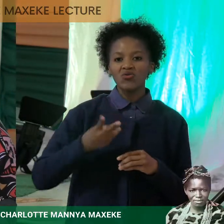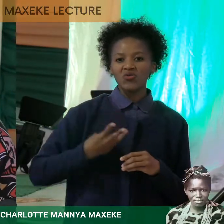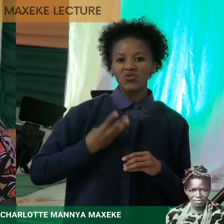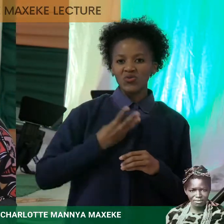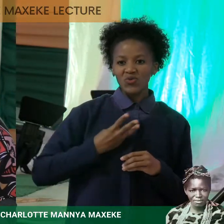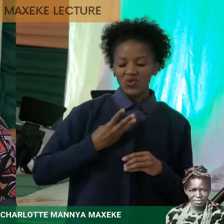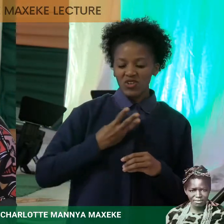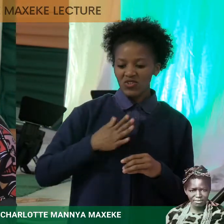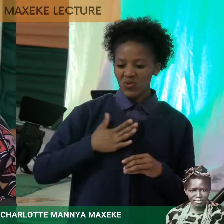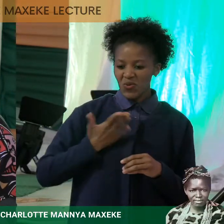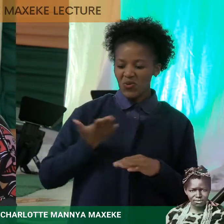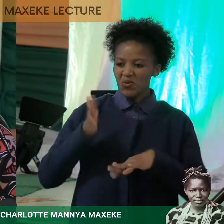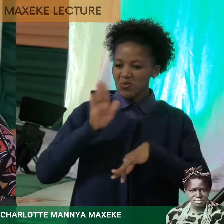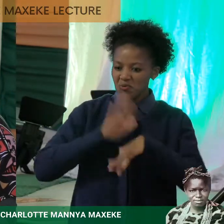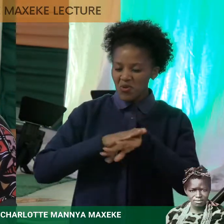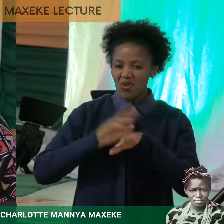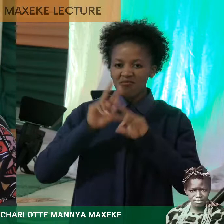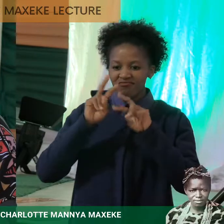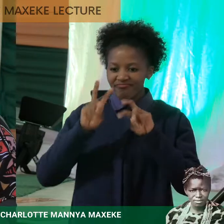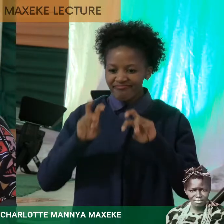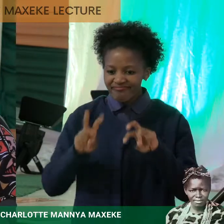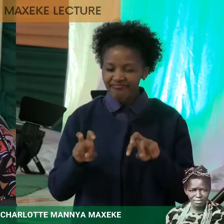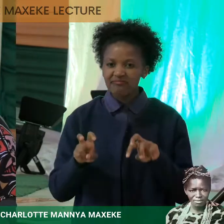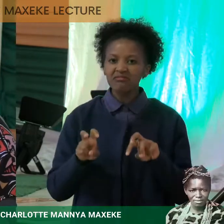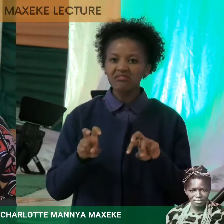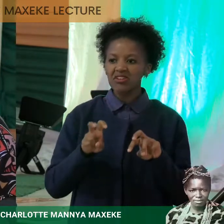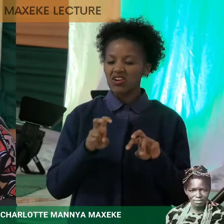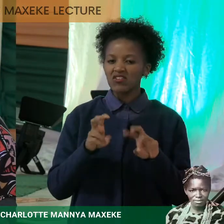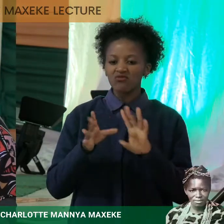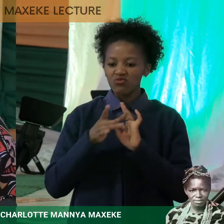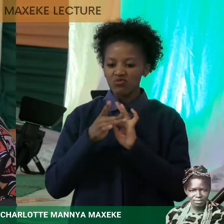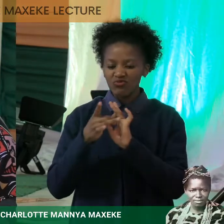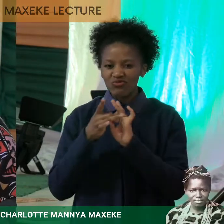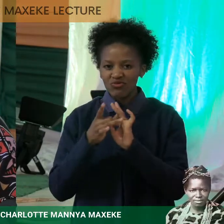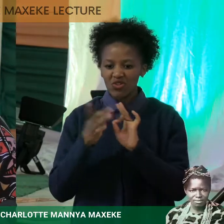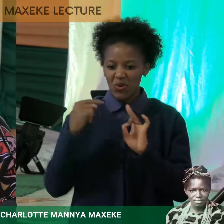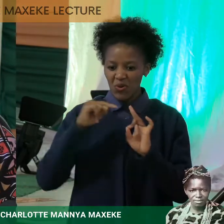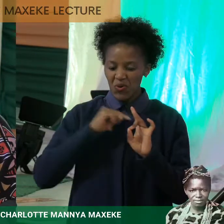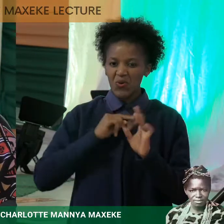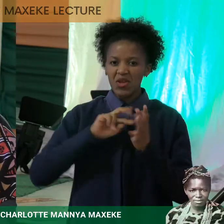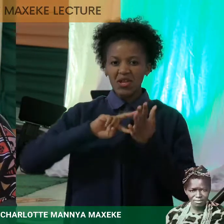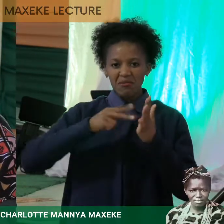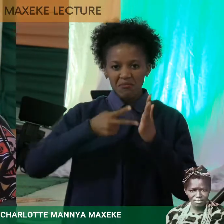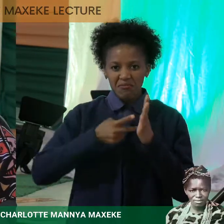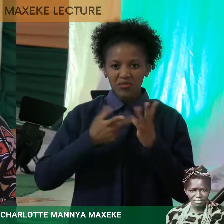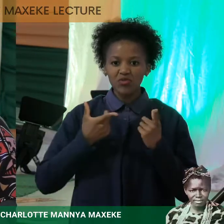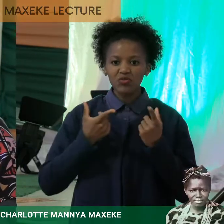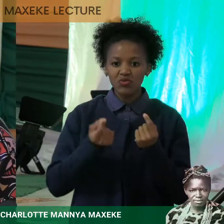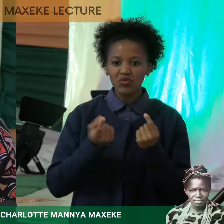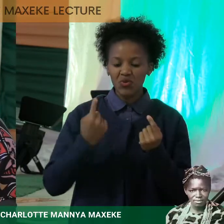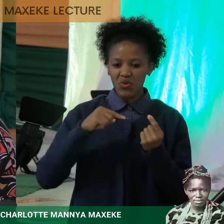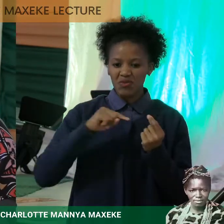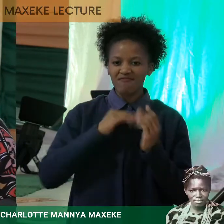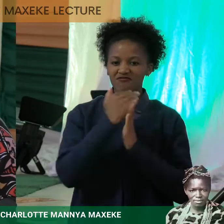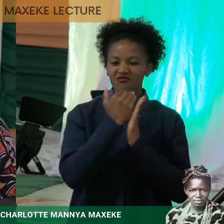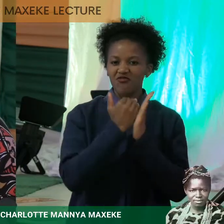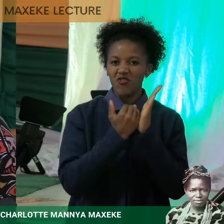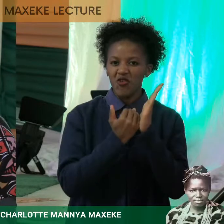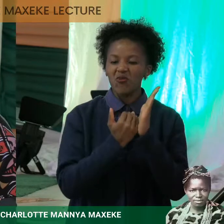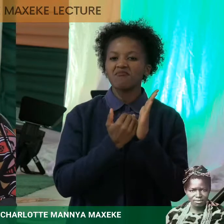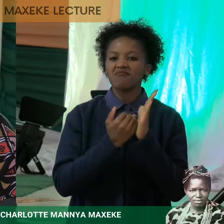further explored in the critical engagement we have planned to have as part of the formal program this